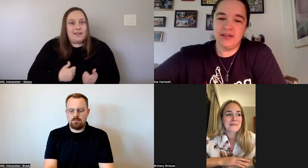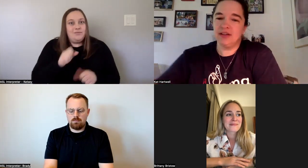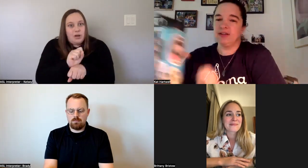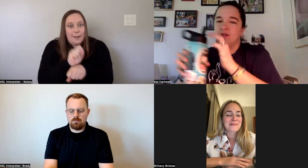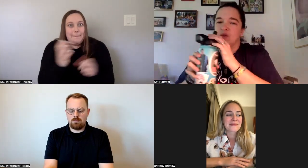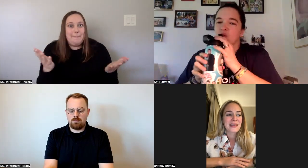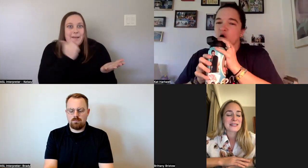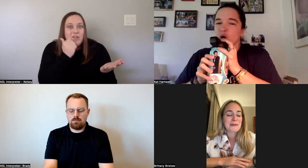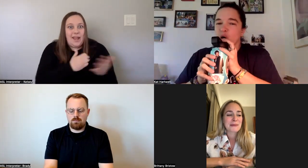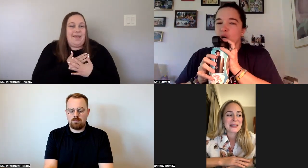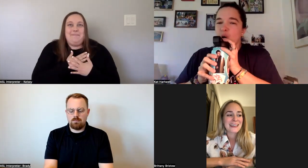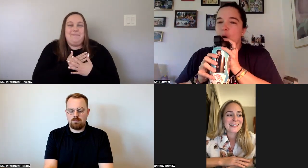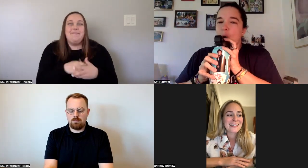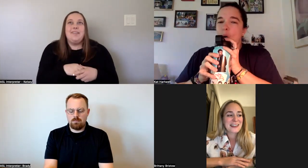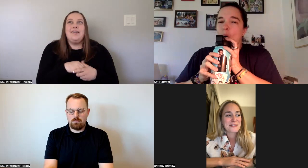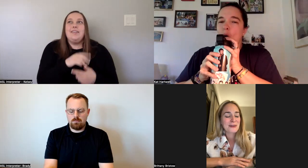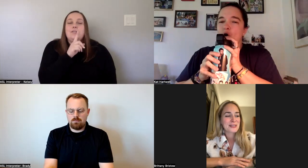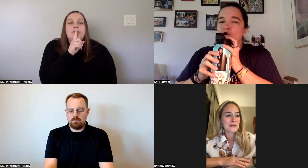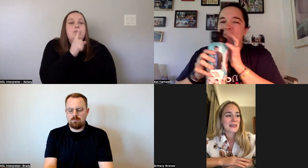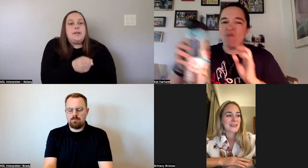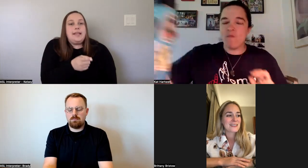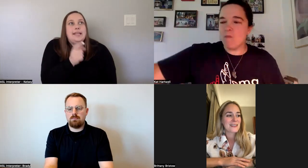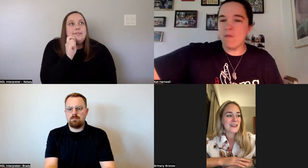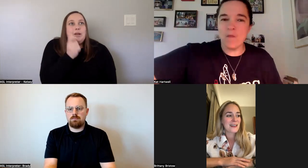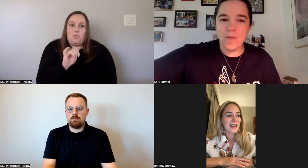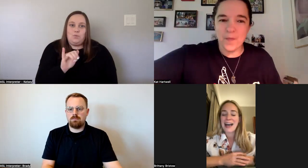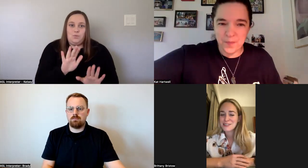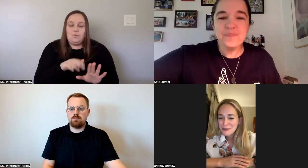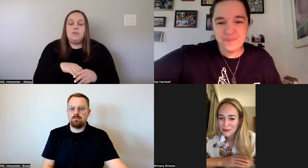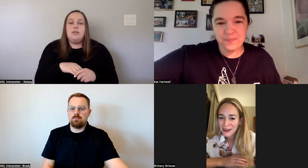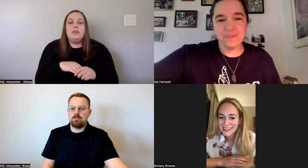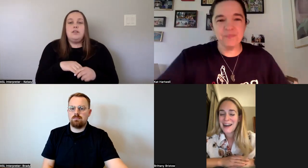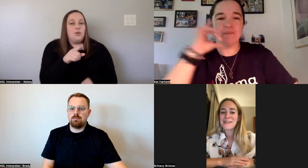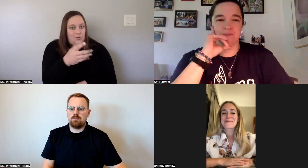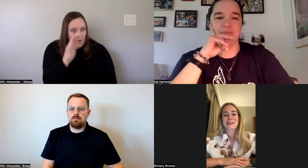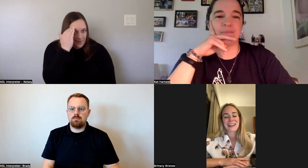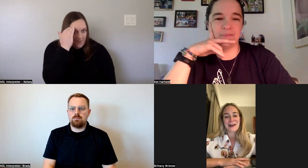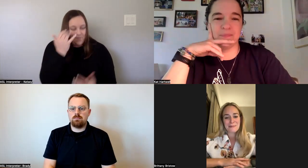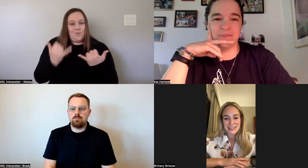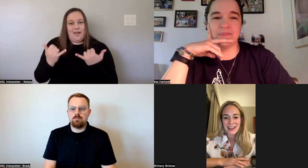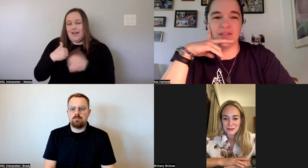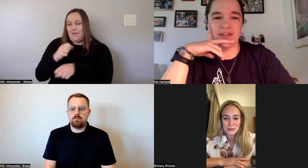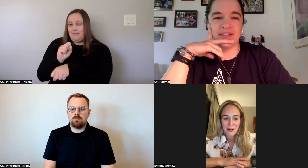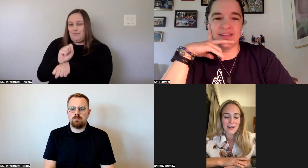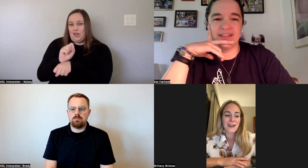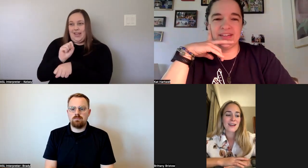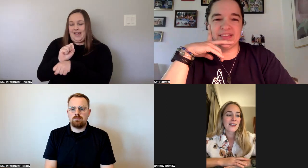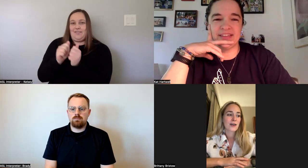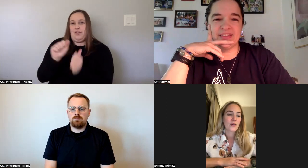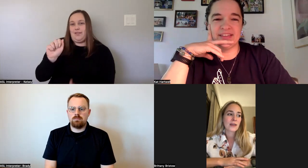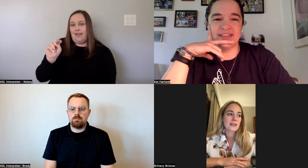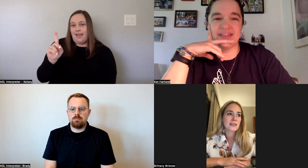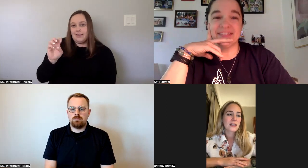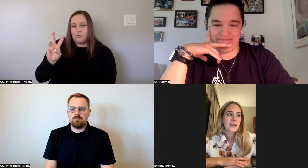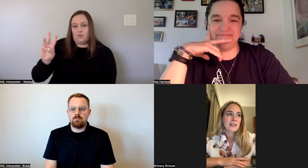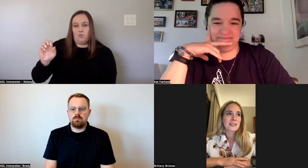Um, it's been really kind of cool too because, as you know, right now I'm working opposite Andrew Walker,